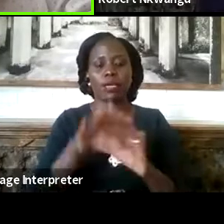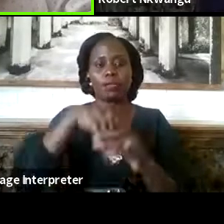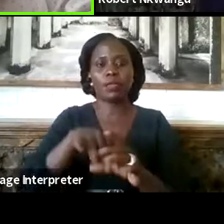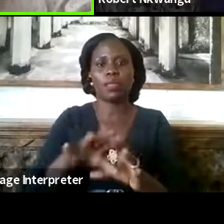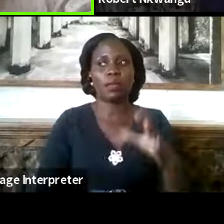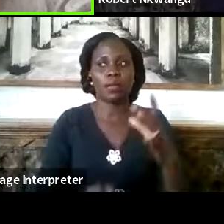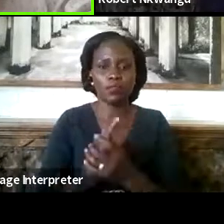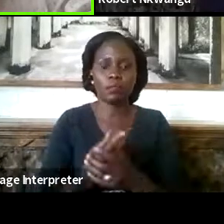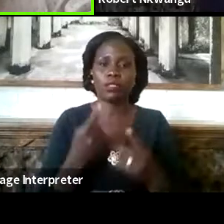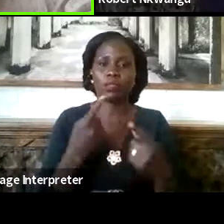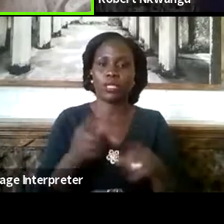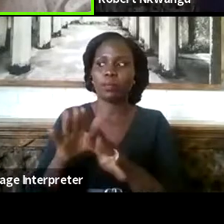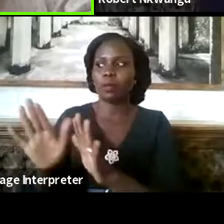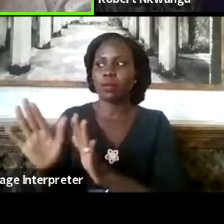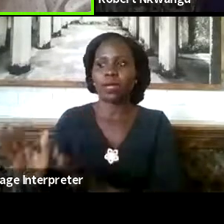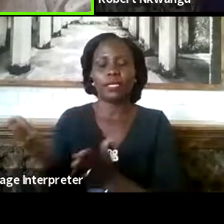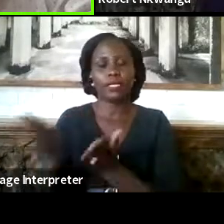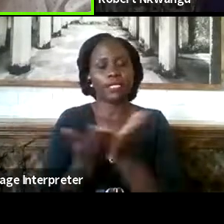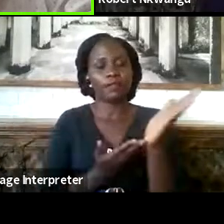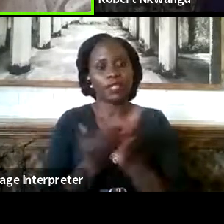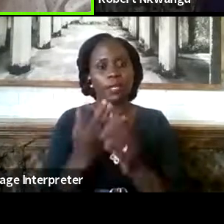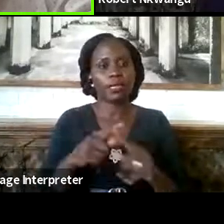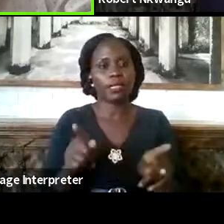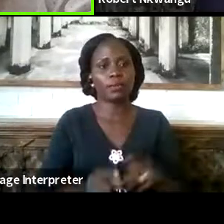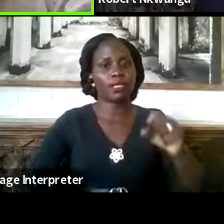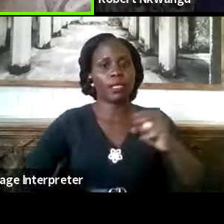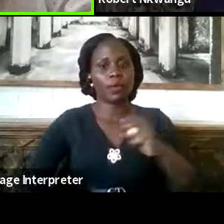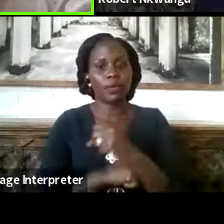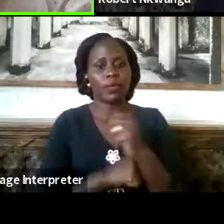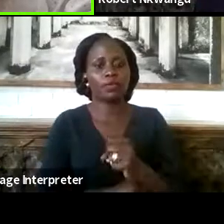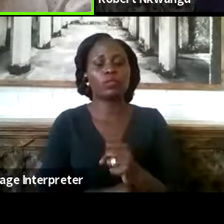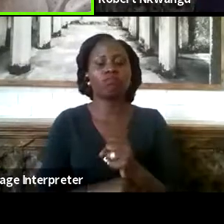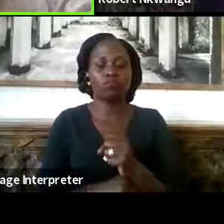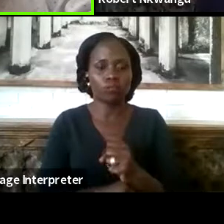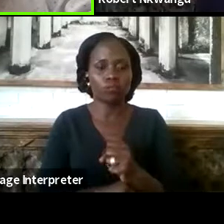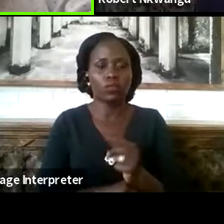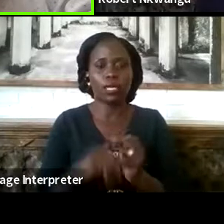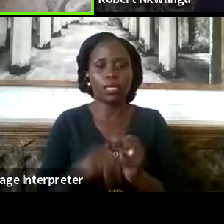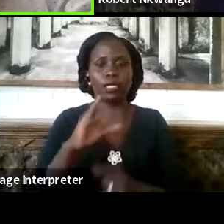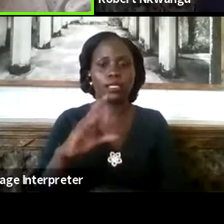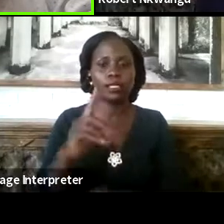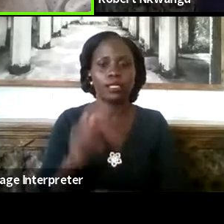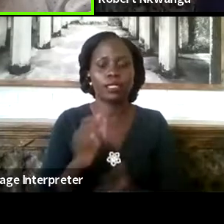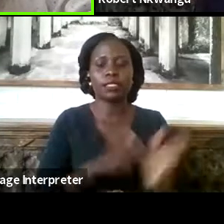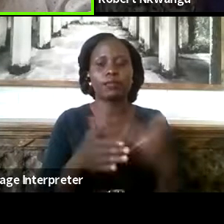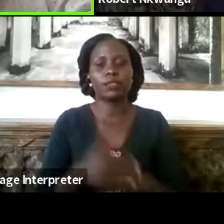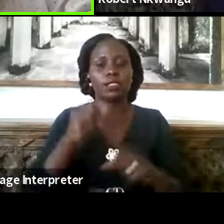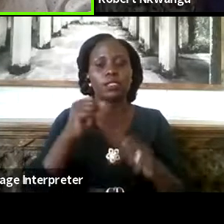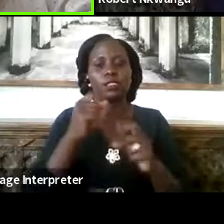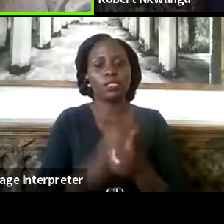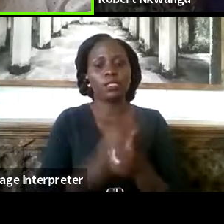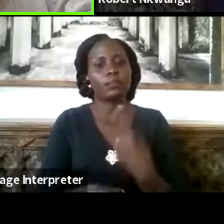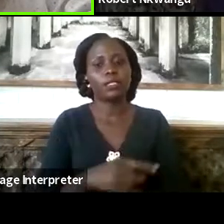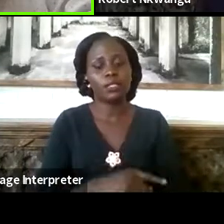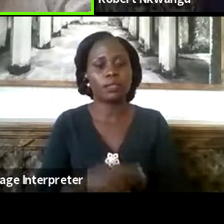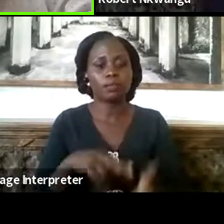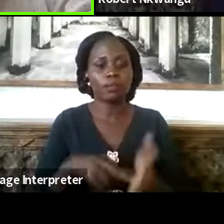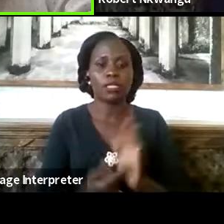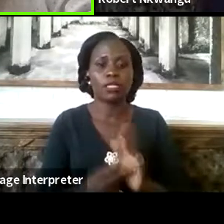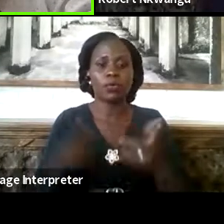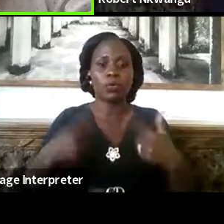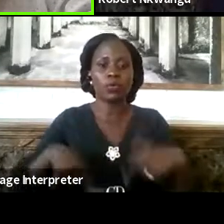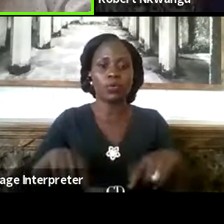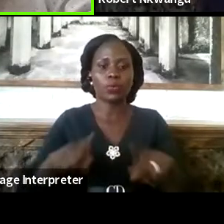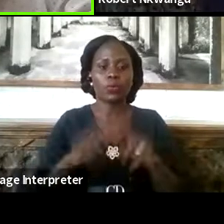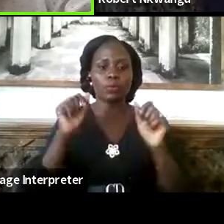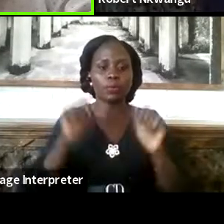they also support ICT accessibility initiatives. So we have to, in fairness,